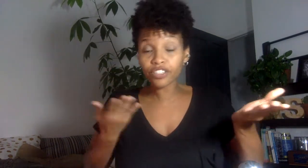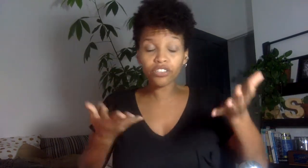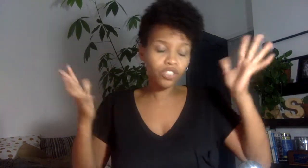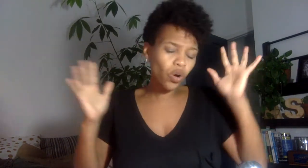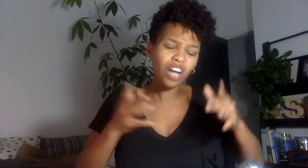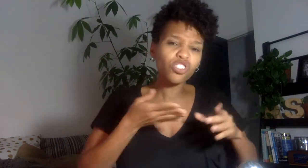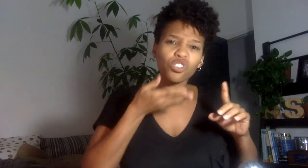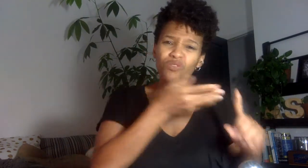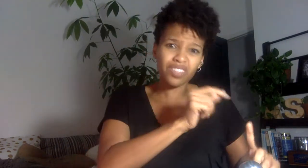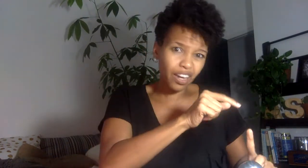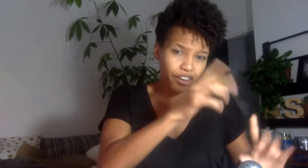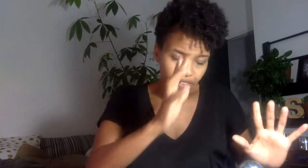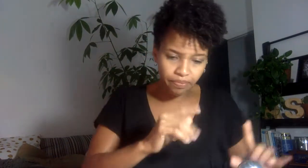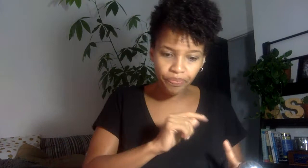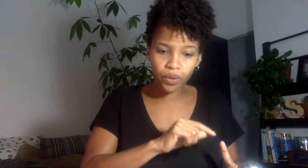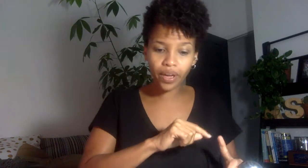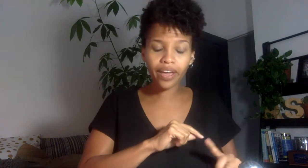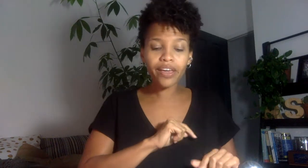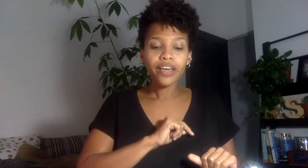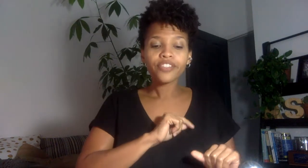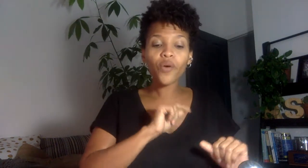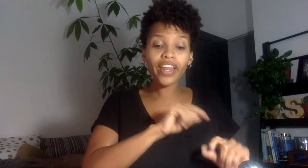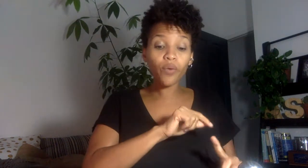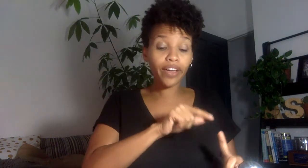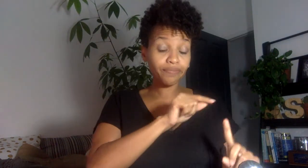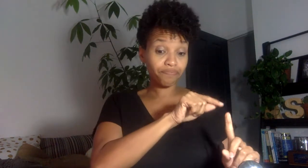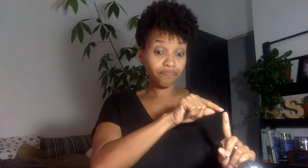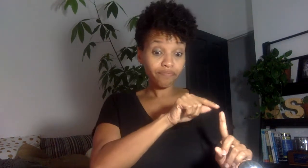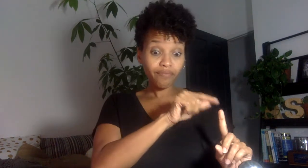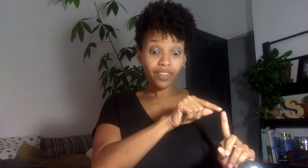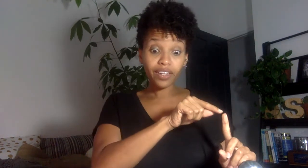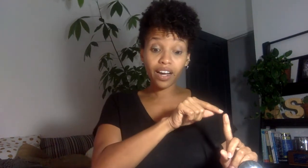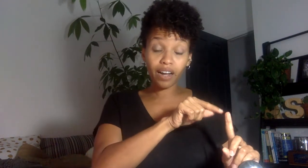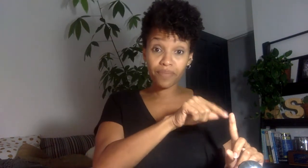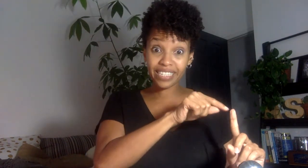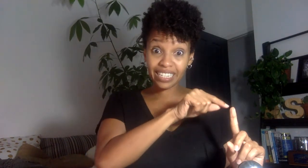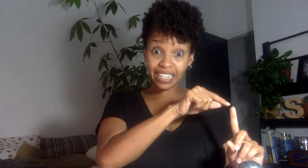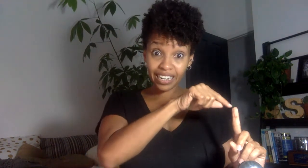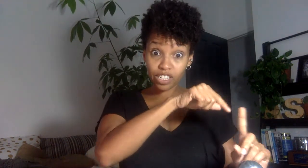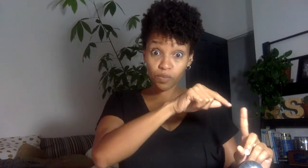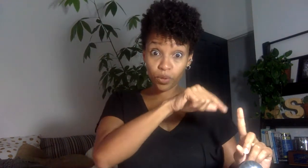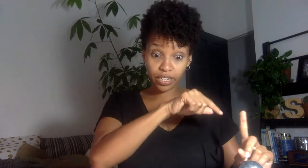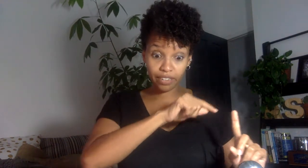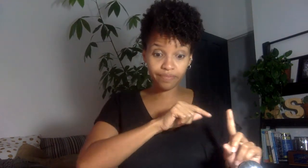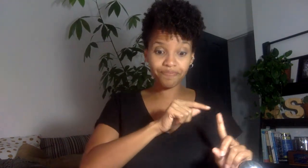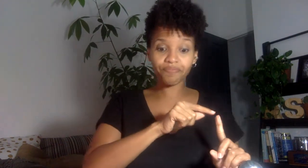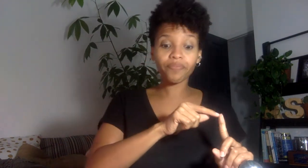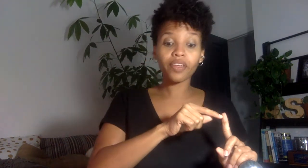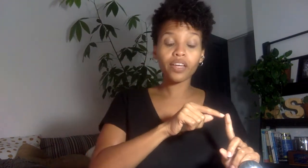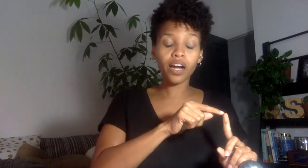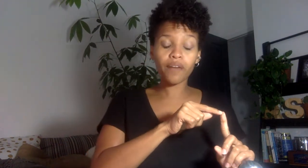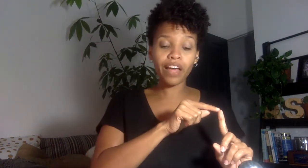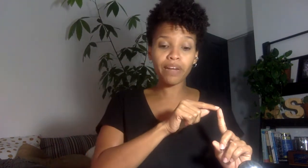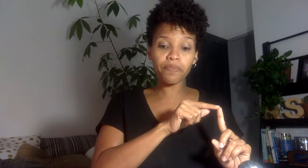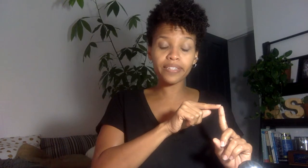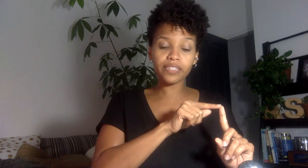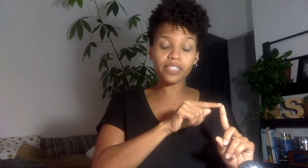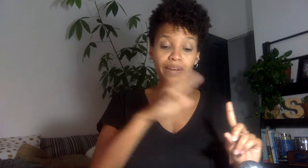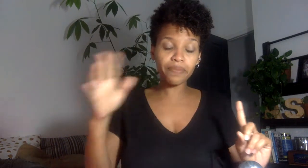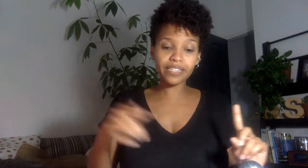So I'll just use there. Okay. So anyway, the city that he was born in, this might be